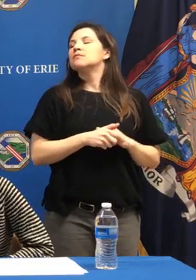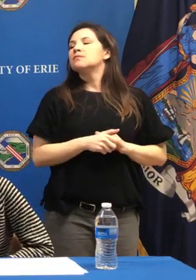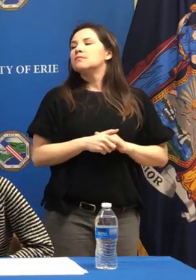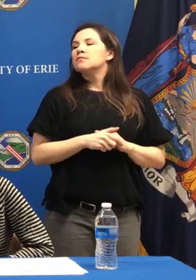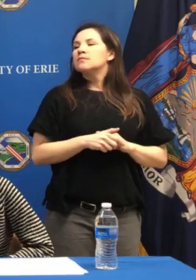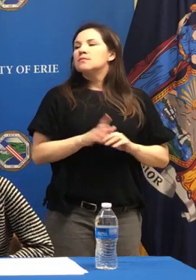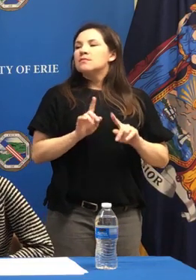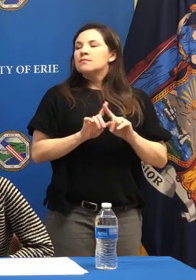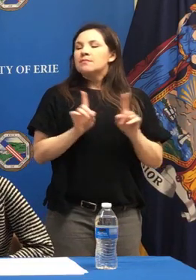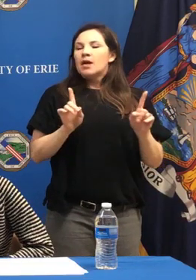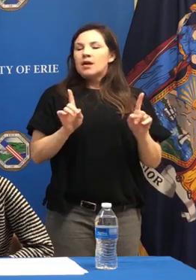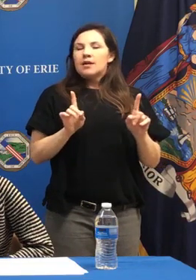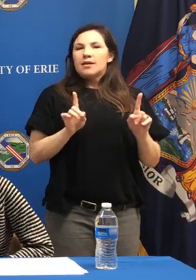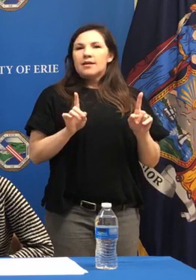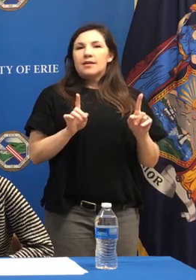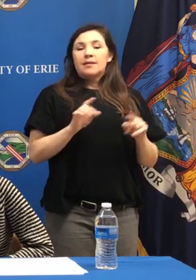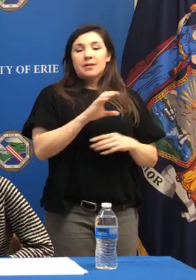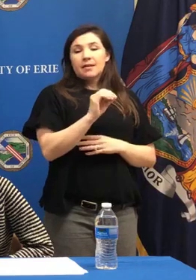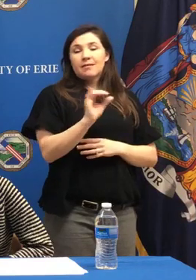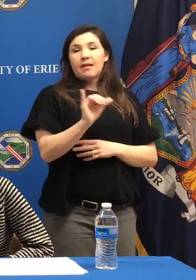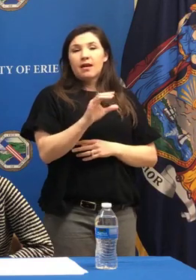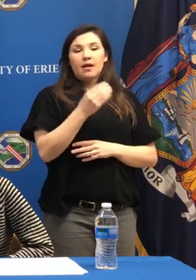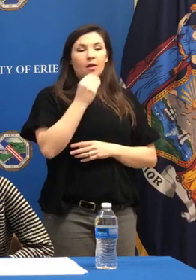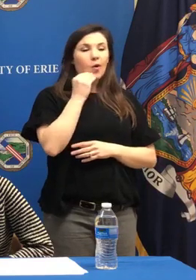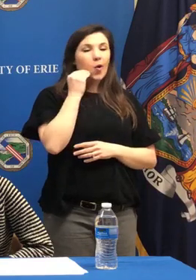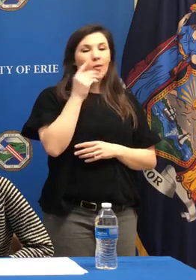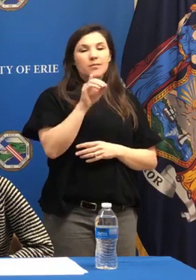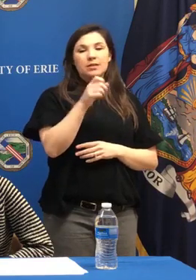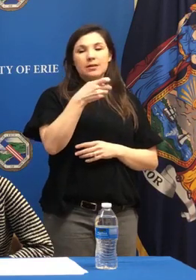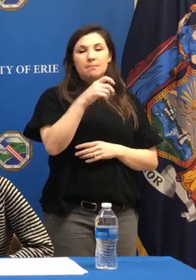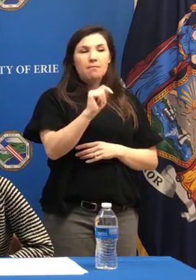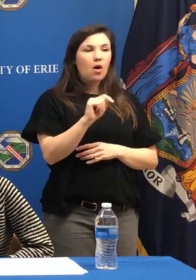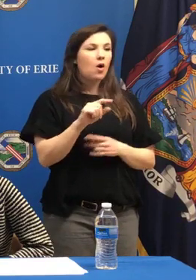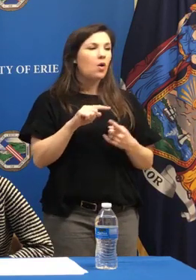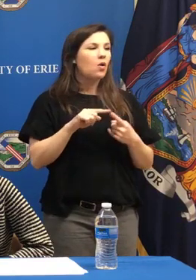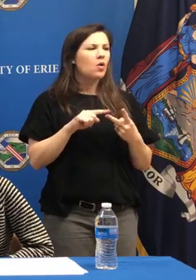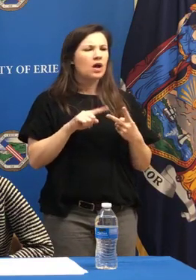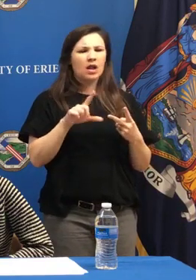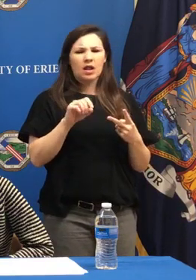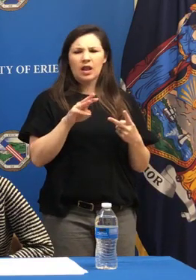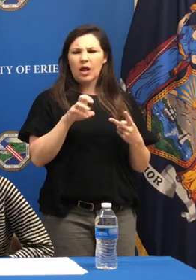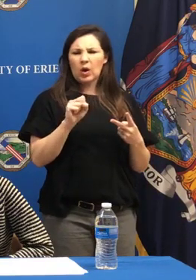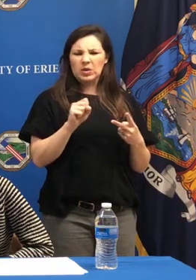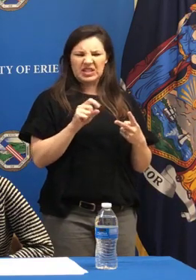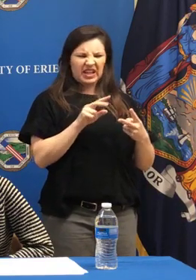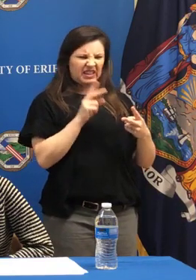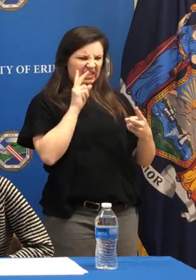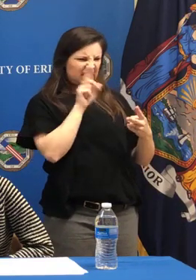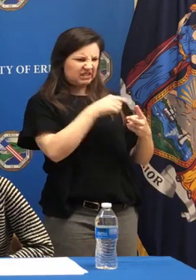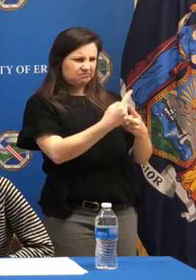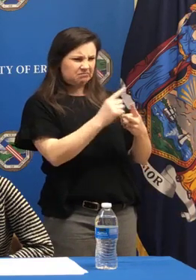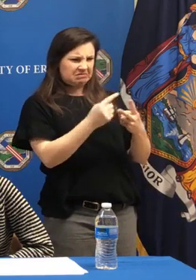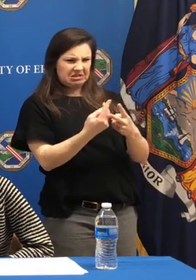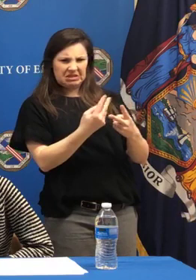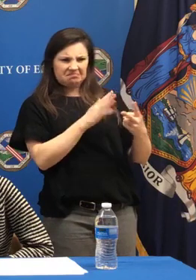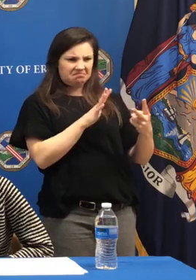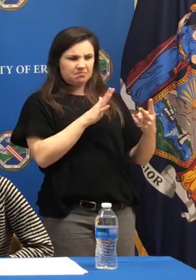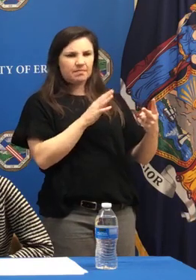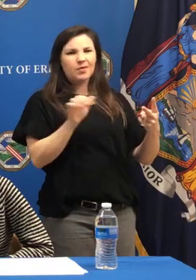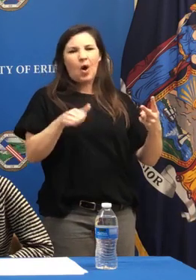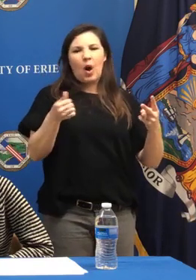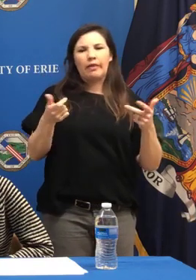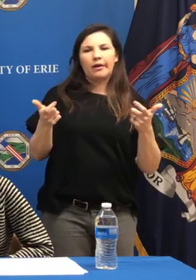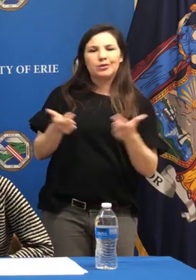these companies like Home Depot, Lowe's, I don't think there's any other real large ones in this area, but there's lots of other